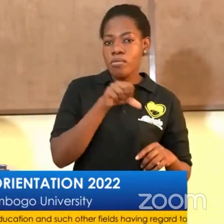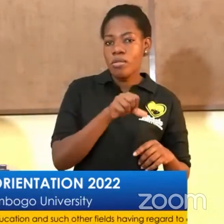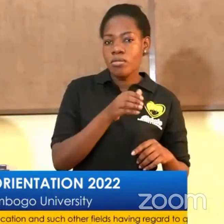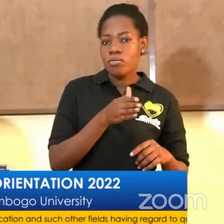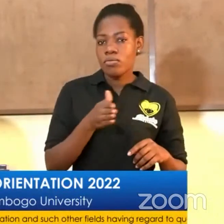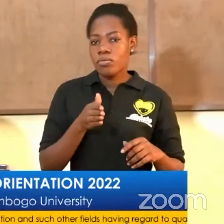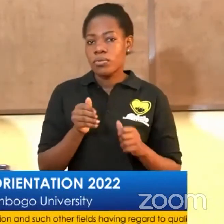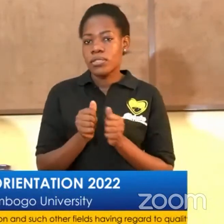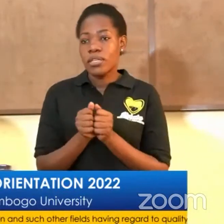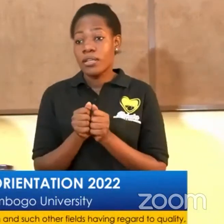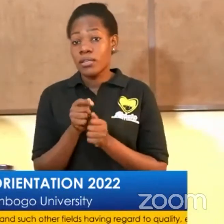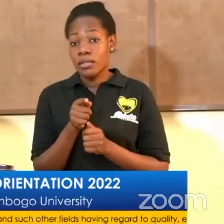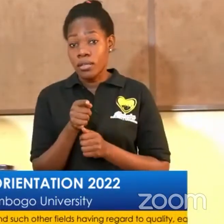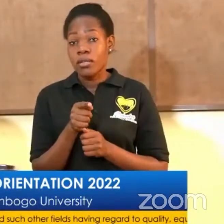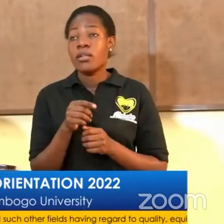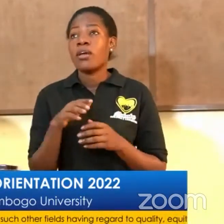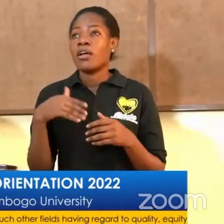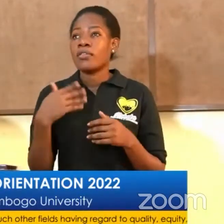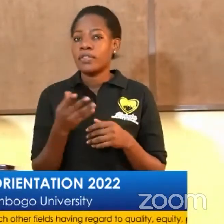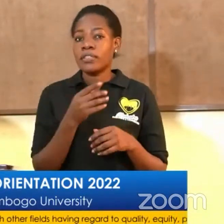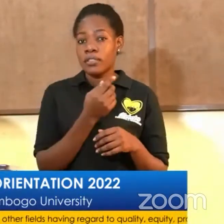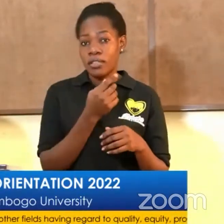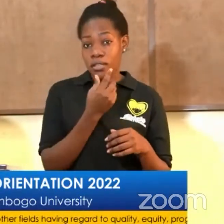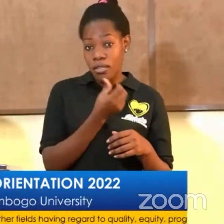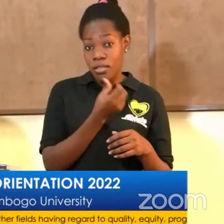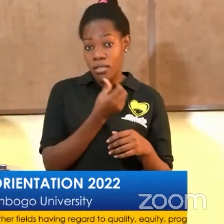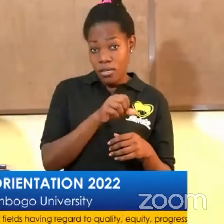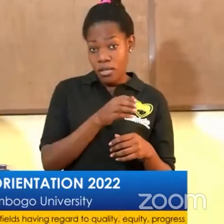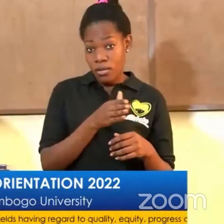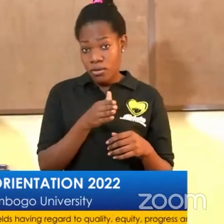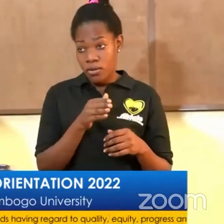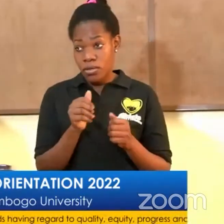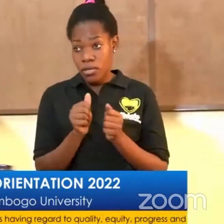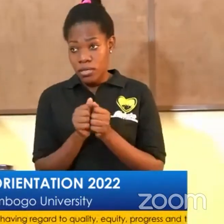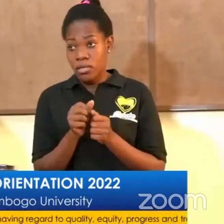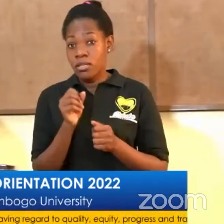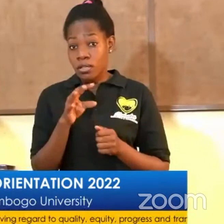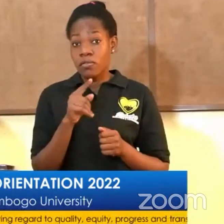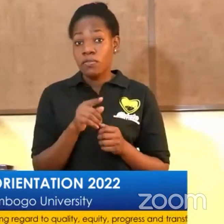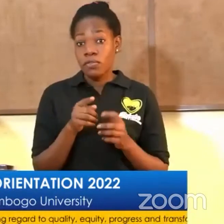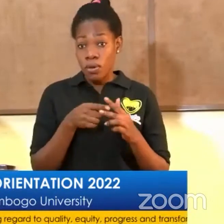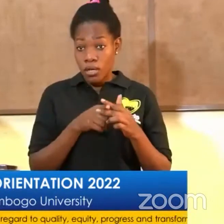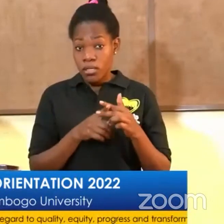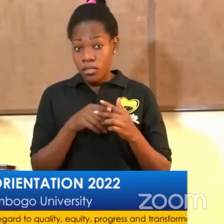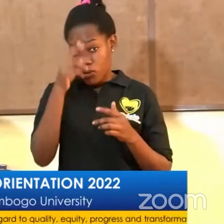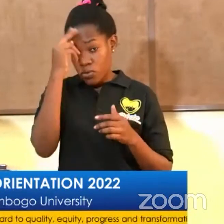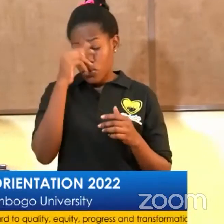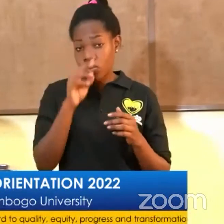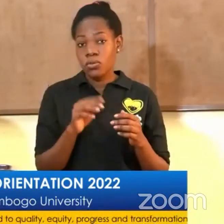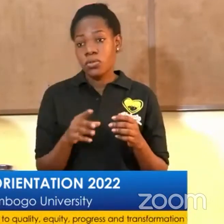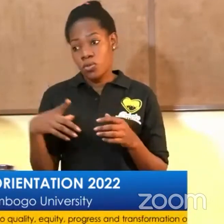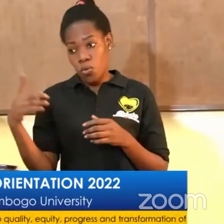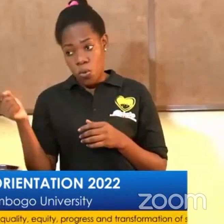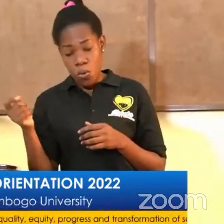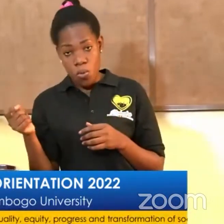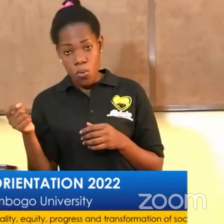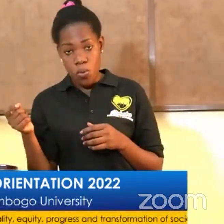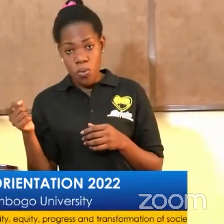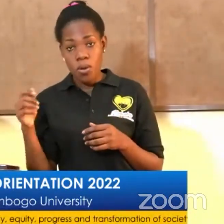10. So after 9 to 10, if you're an engineering student, you disappear. And then we shall